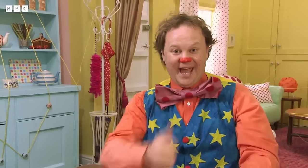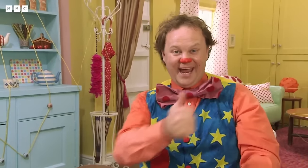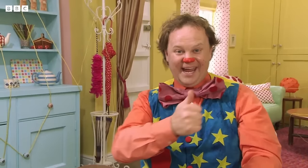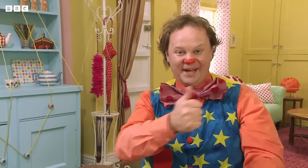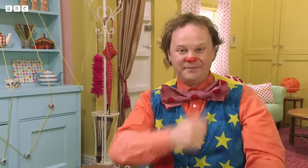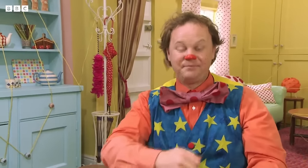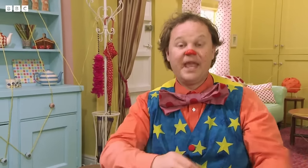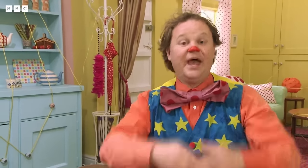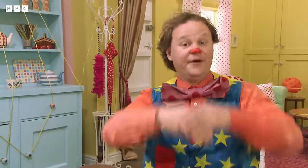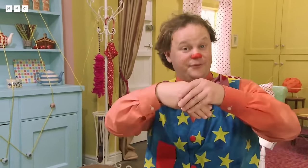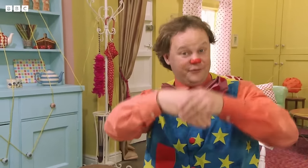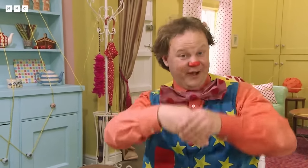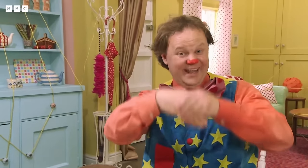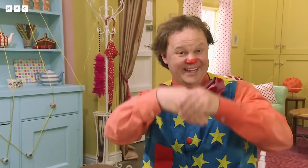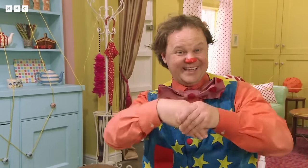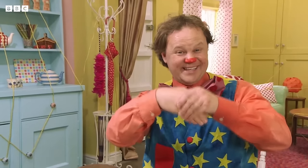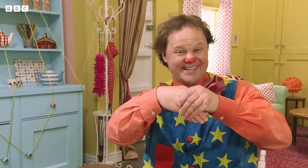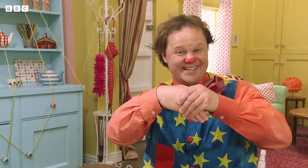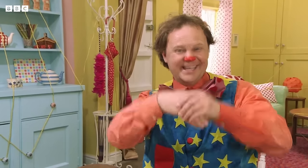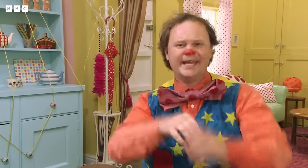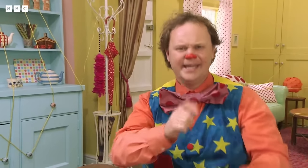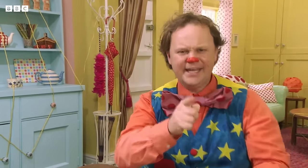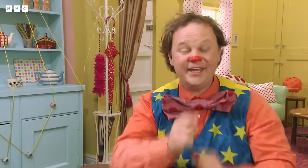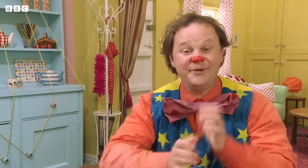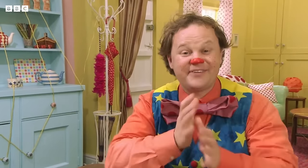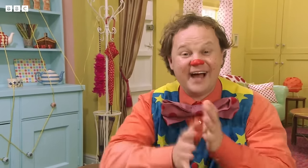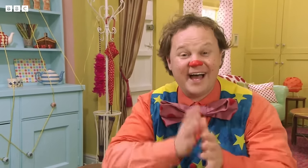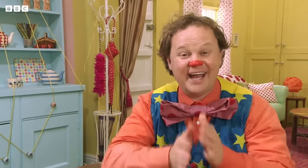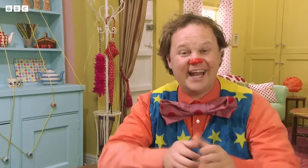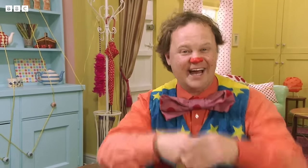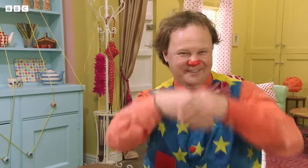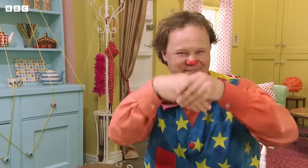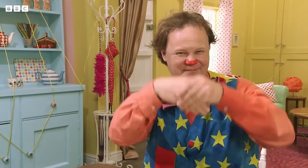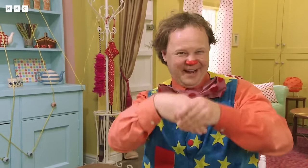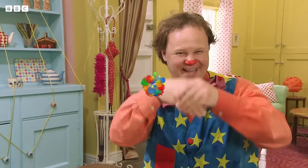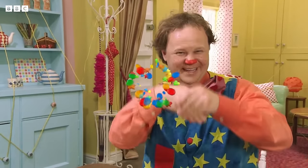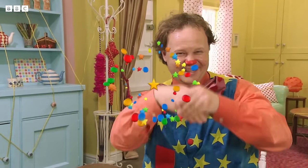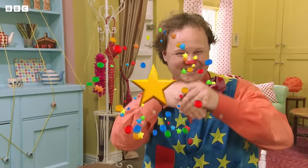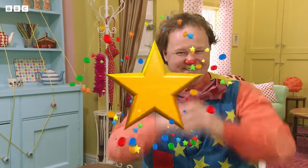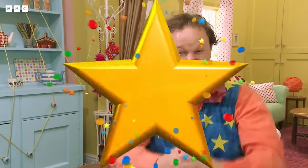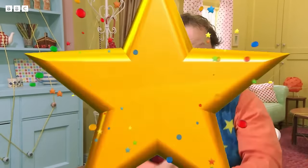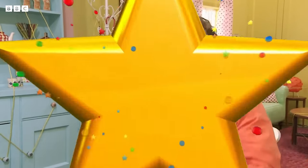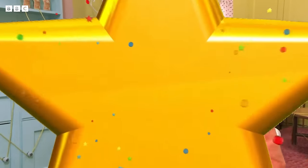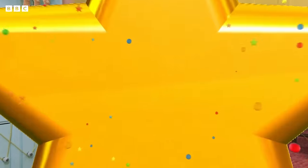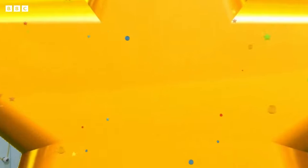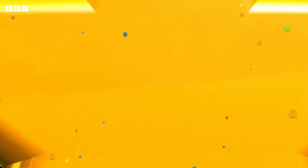Okay. Friends! You sign friends.